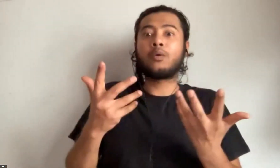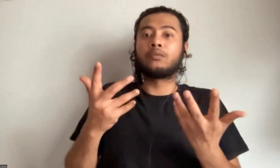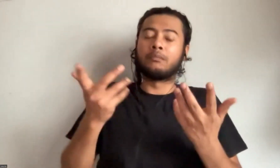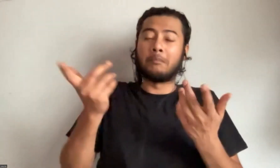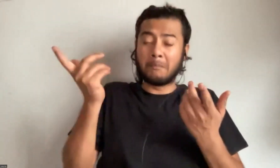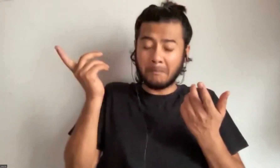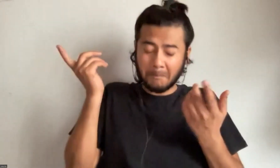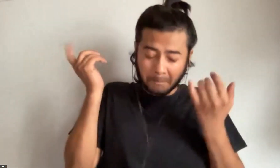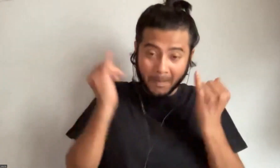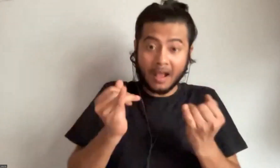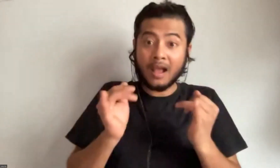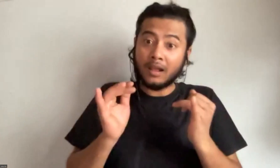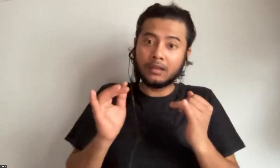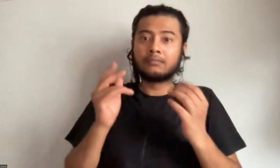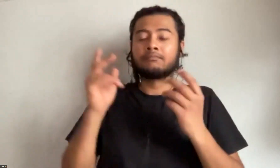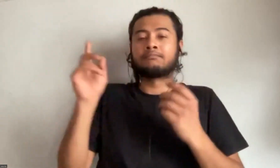are living in Kali Yuga,